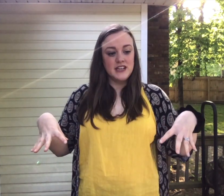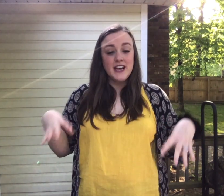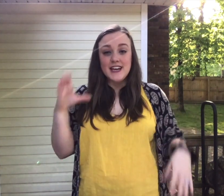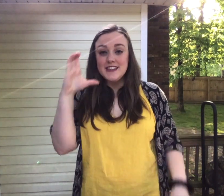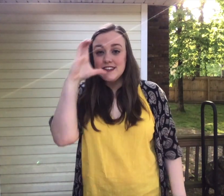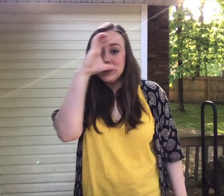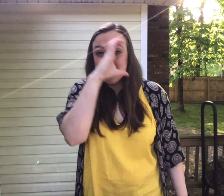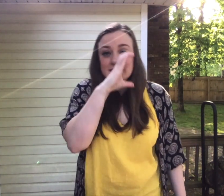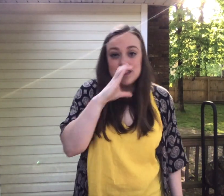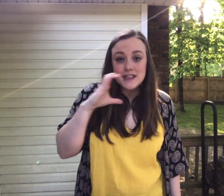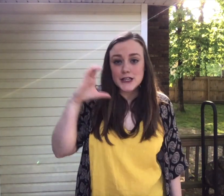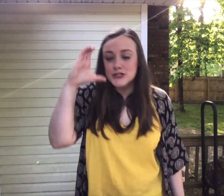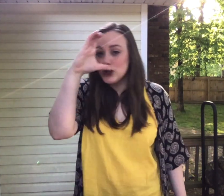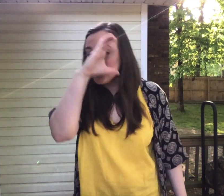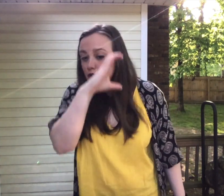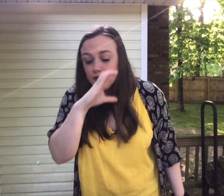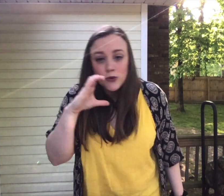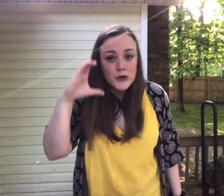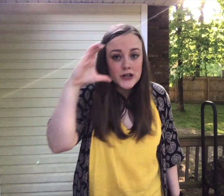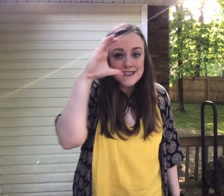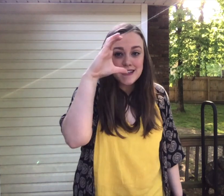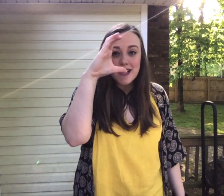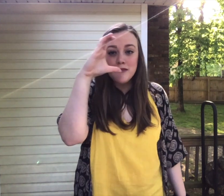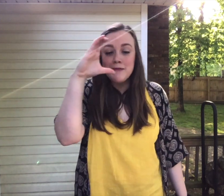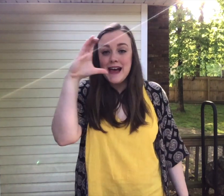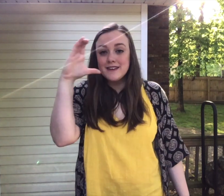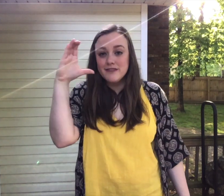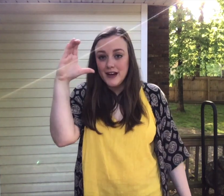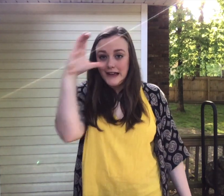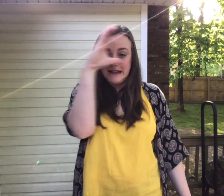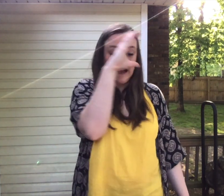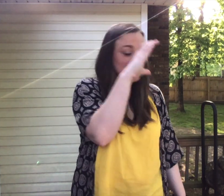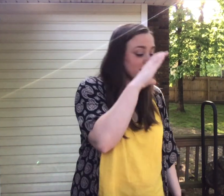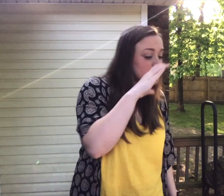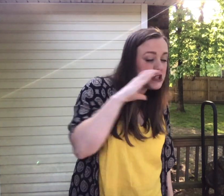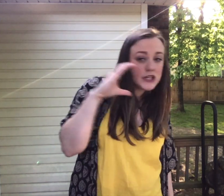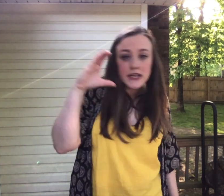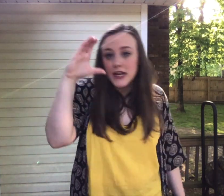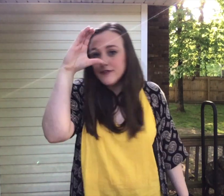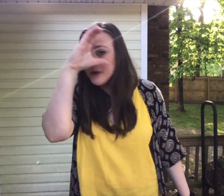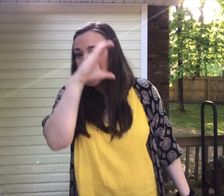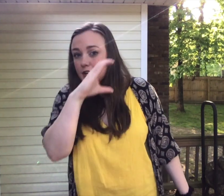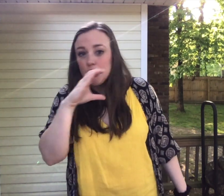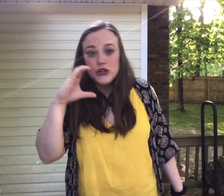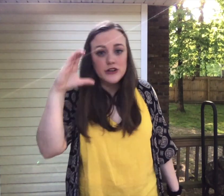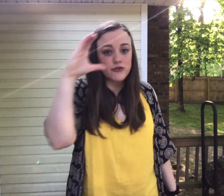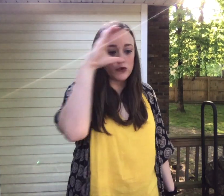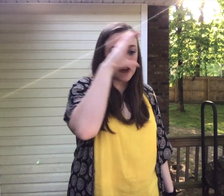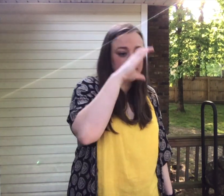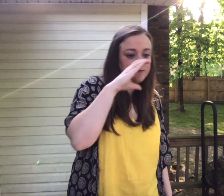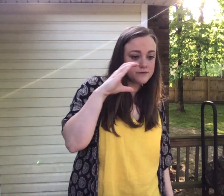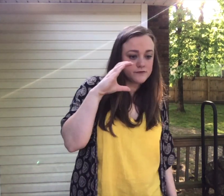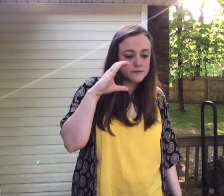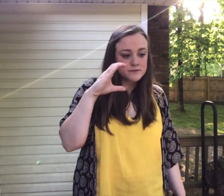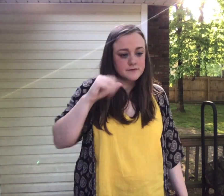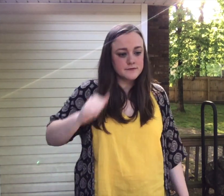And then this is look for. It's like I have a magnifying glass and I'm looking everywhere. Look for.